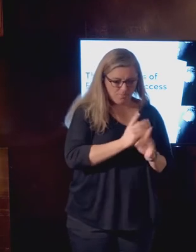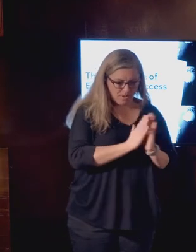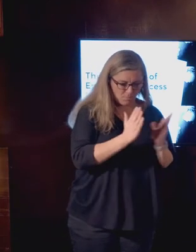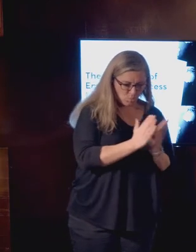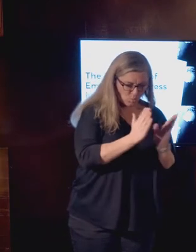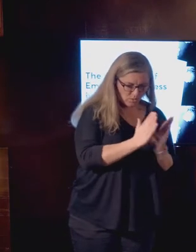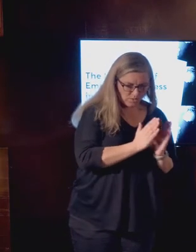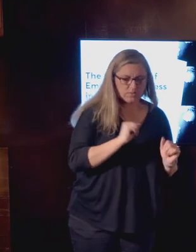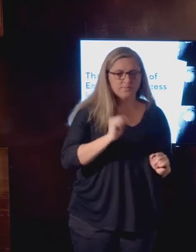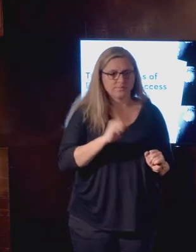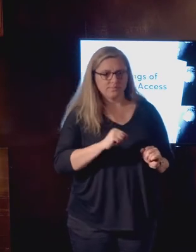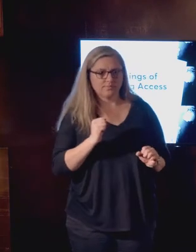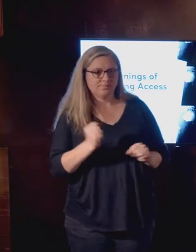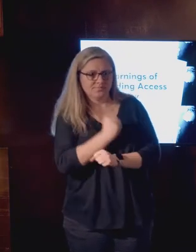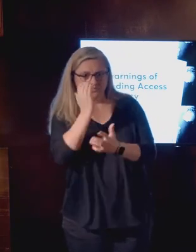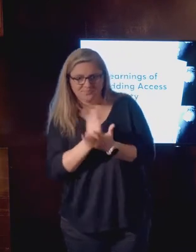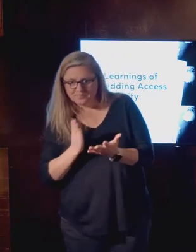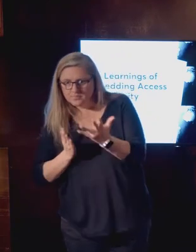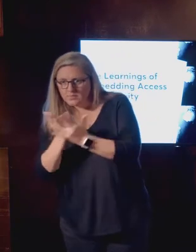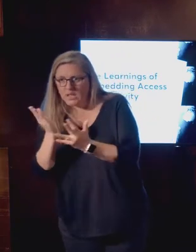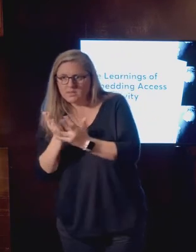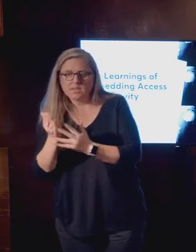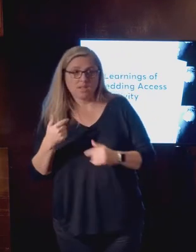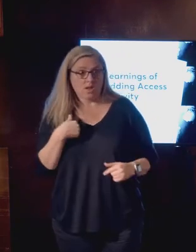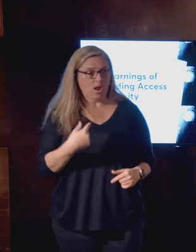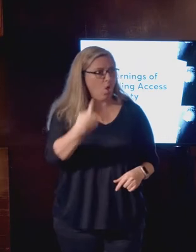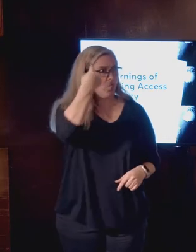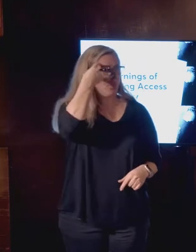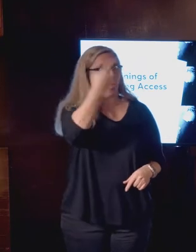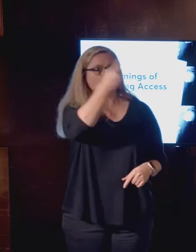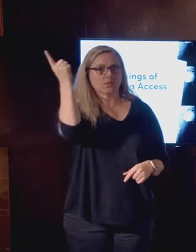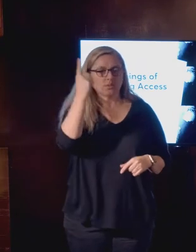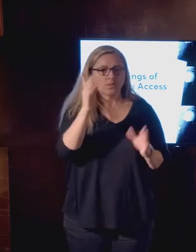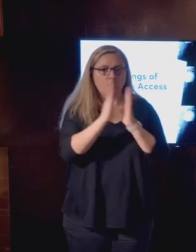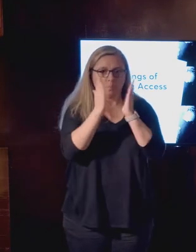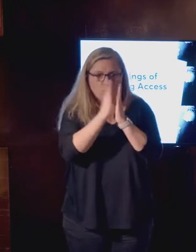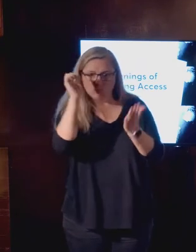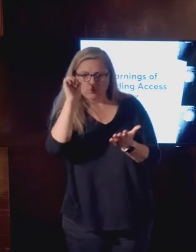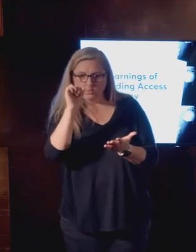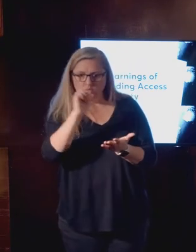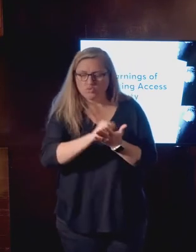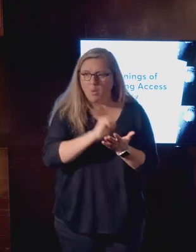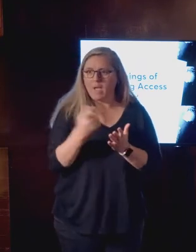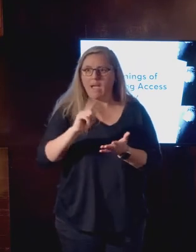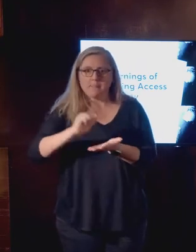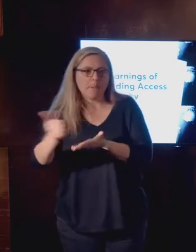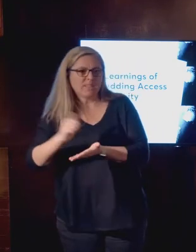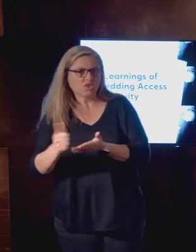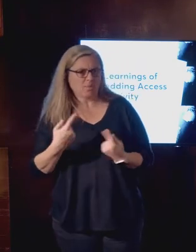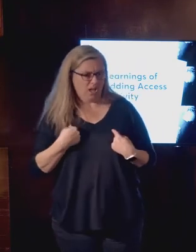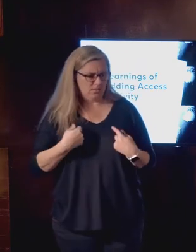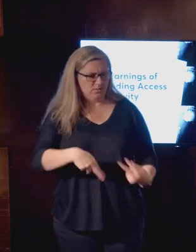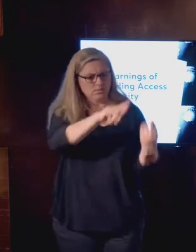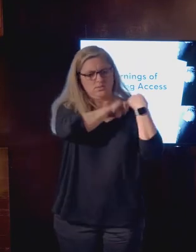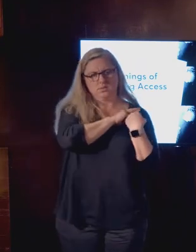but do the access, and I expected that the bookstores and the publishers would do that, but it was on me because